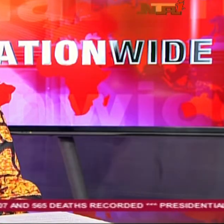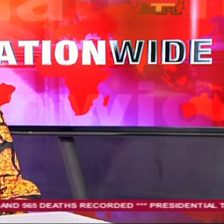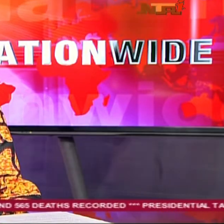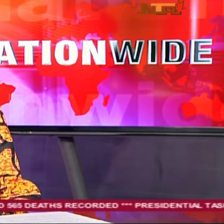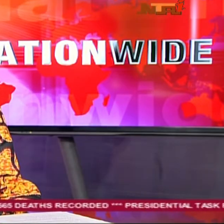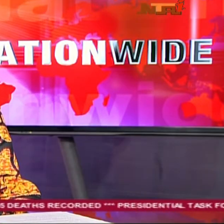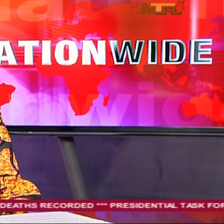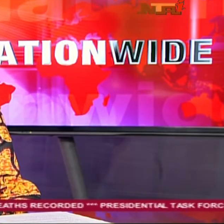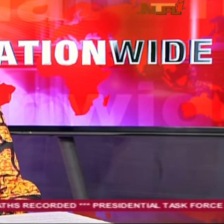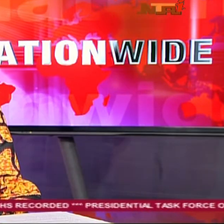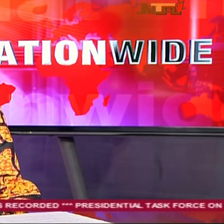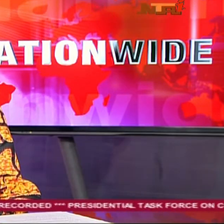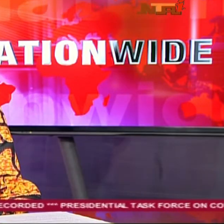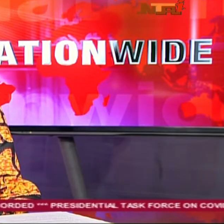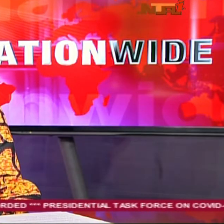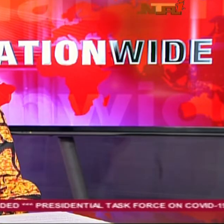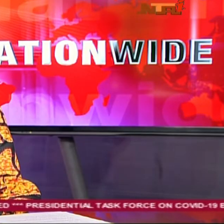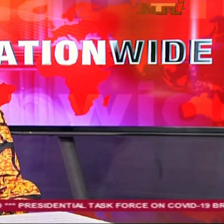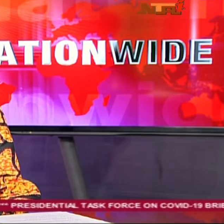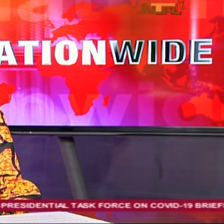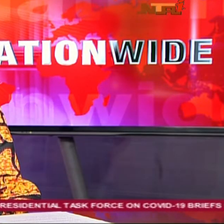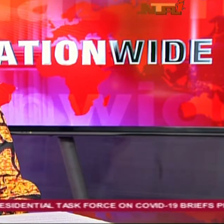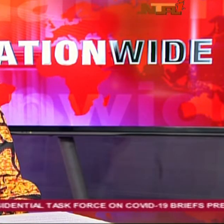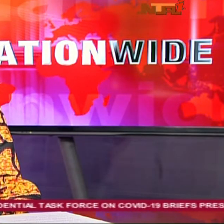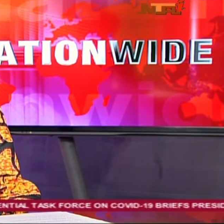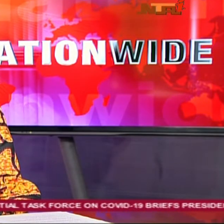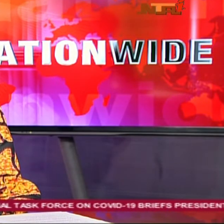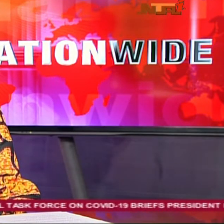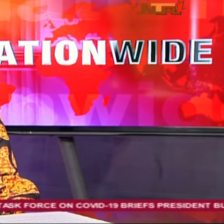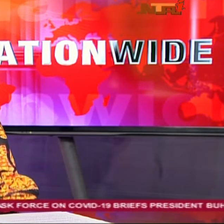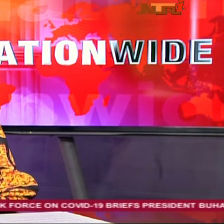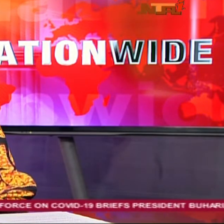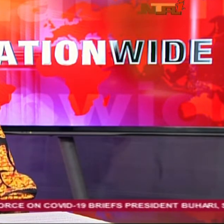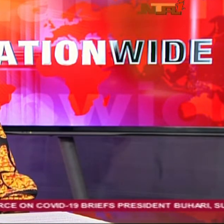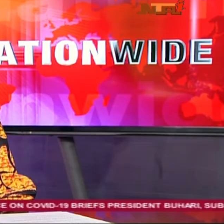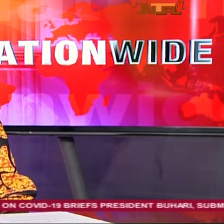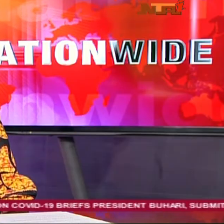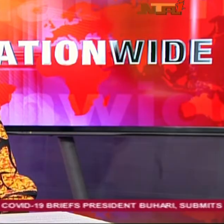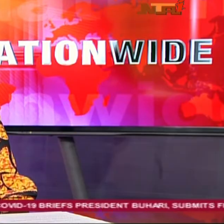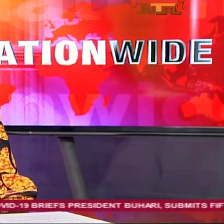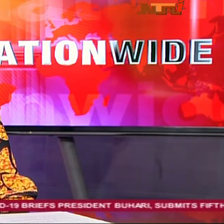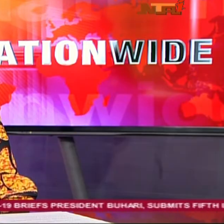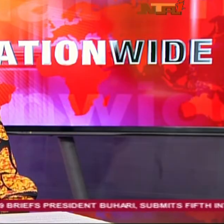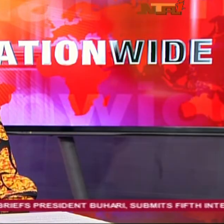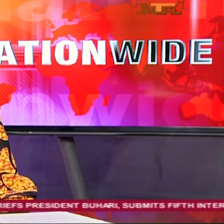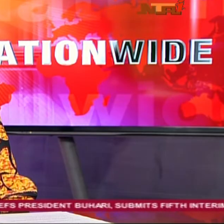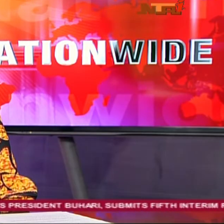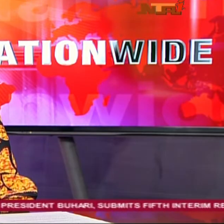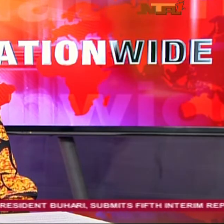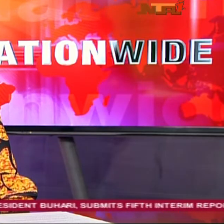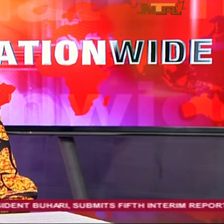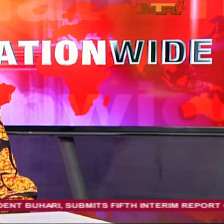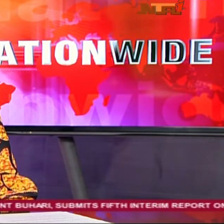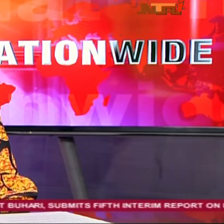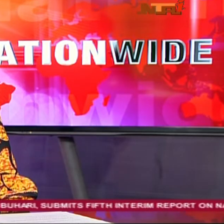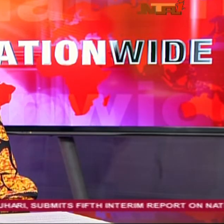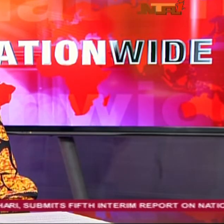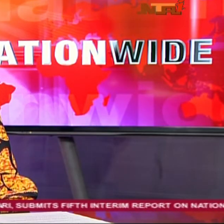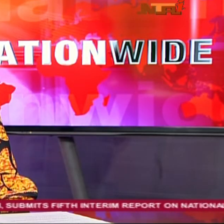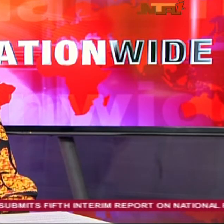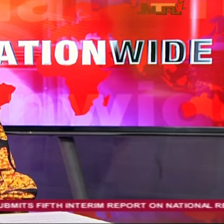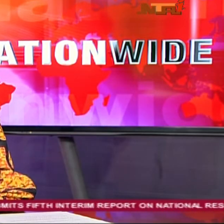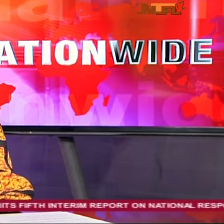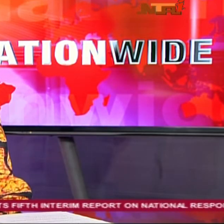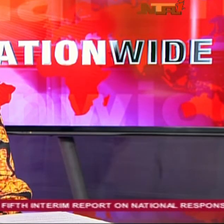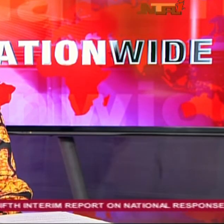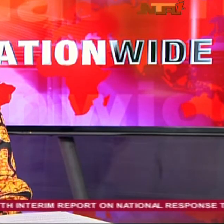his age, he dreams of becoming a medical doctor, but a sudden dreadful incident is not only threatening his dream, but also his life.